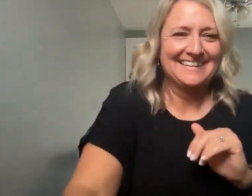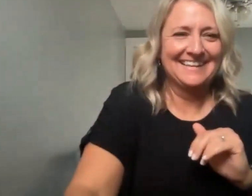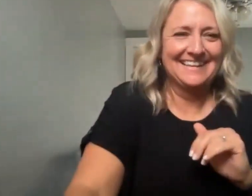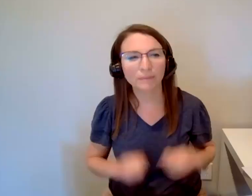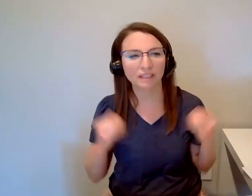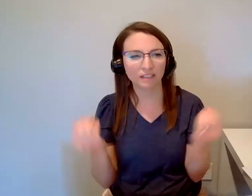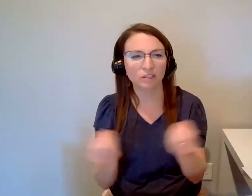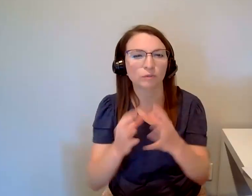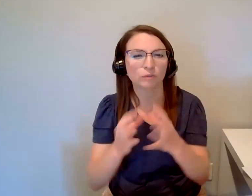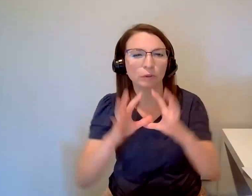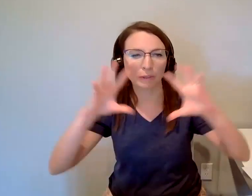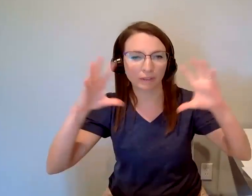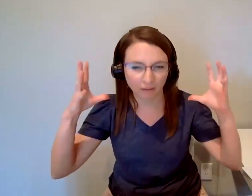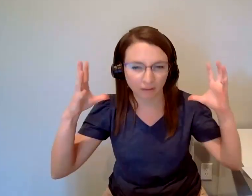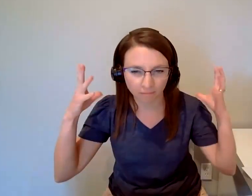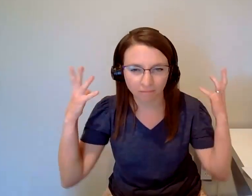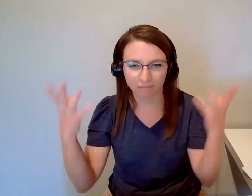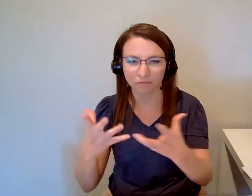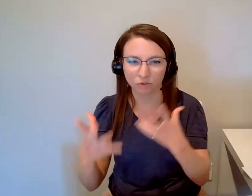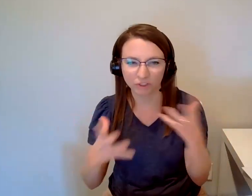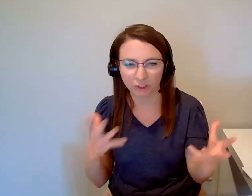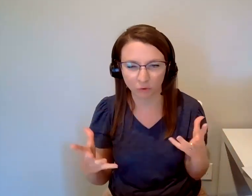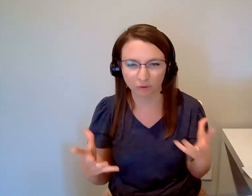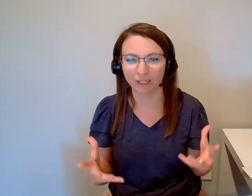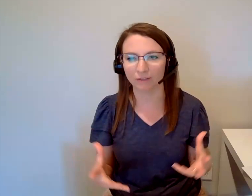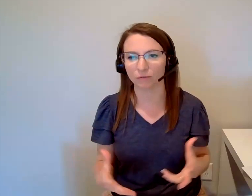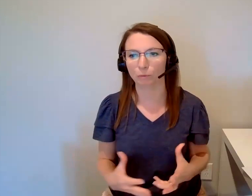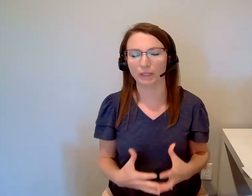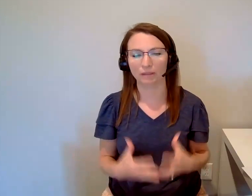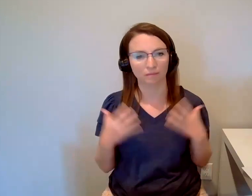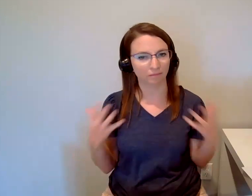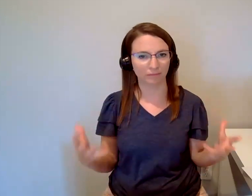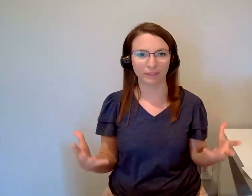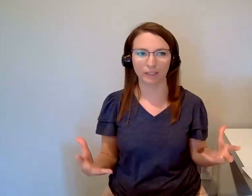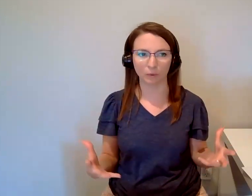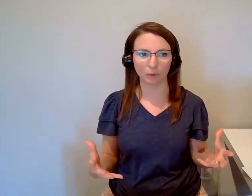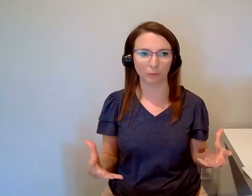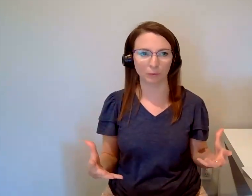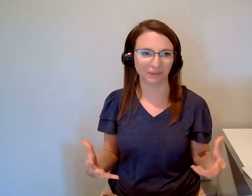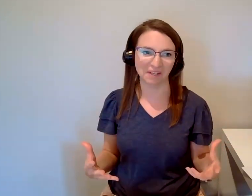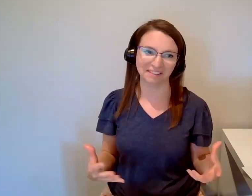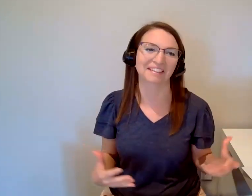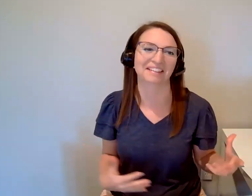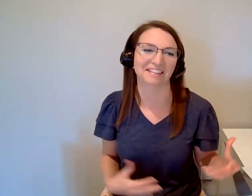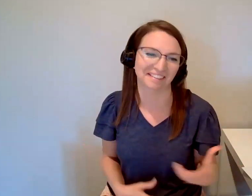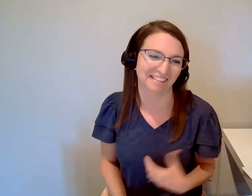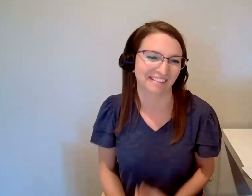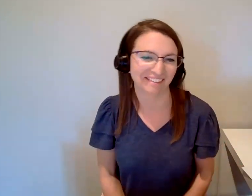It would be easier if we were in like a traditional classroom, but we got to work with what we got.